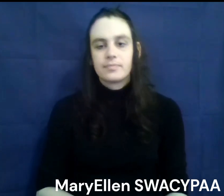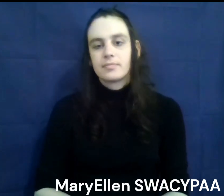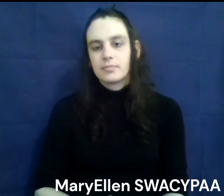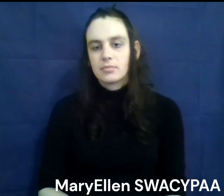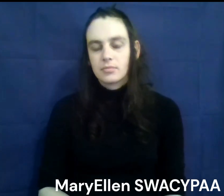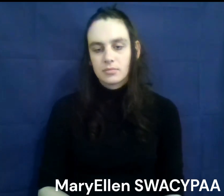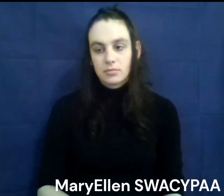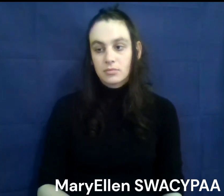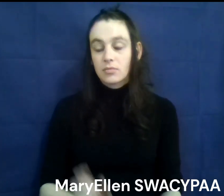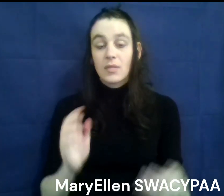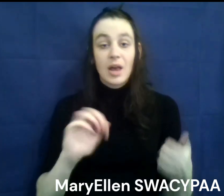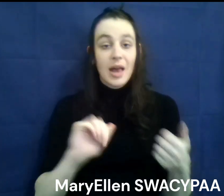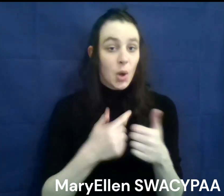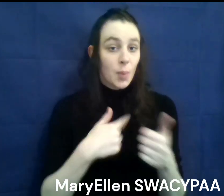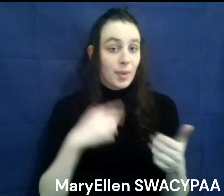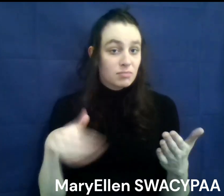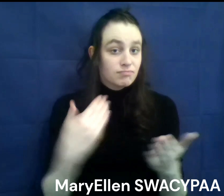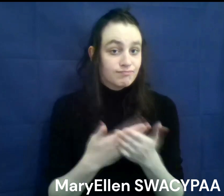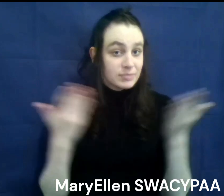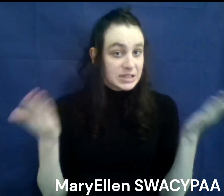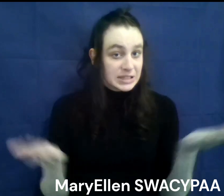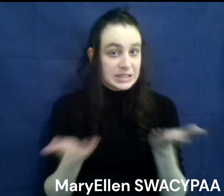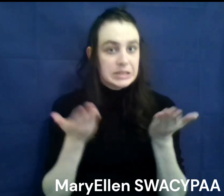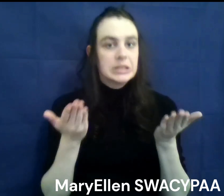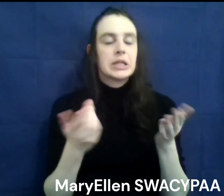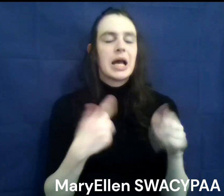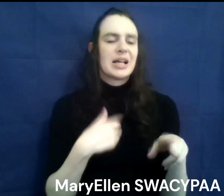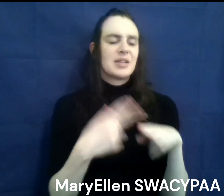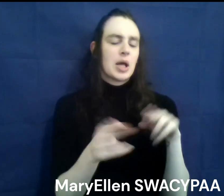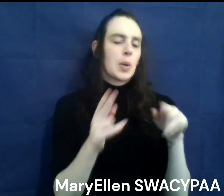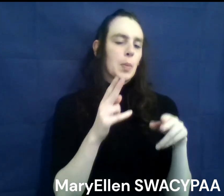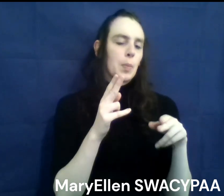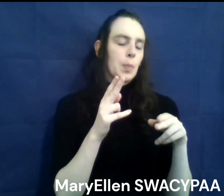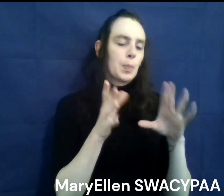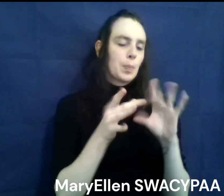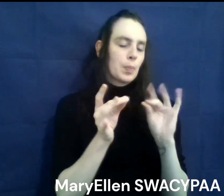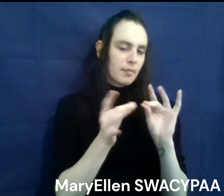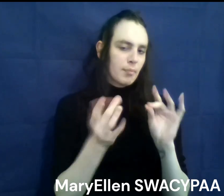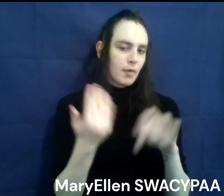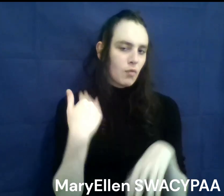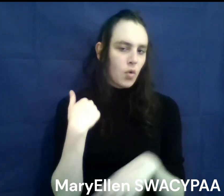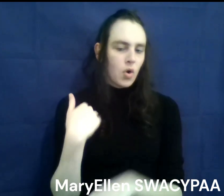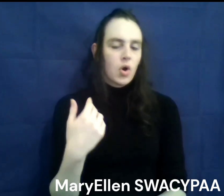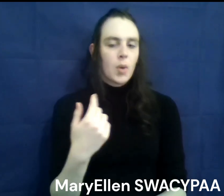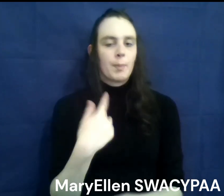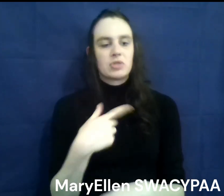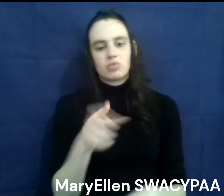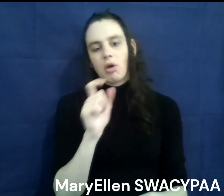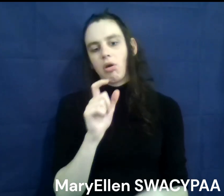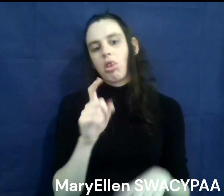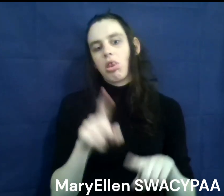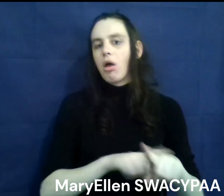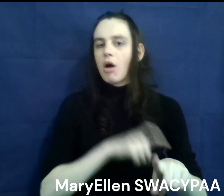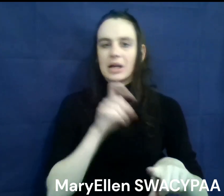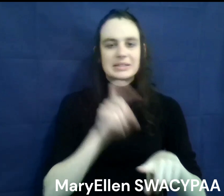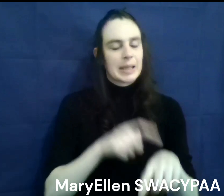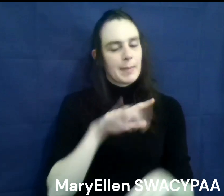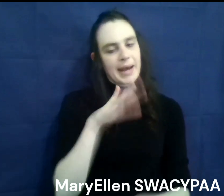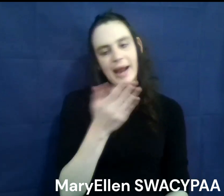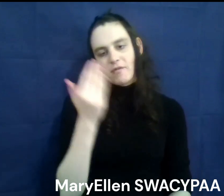So how did I get here? Like I said quickly in my intro, was that I did a lot of years of drinking and I never knew I was an